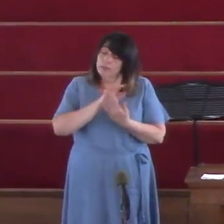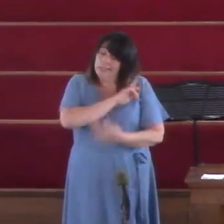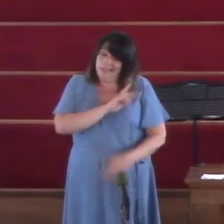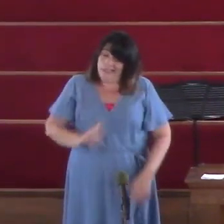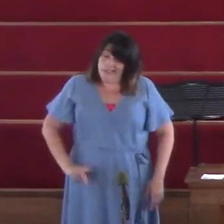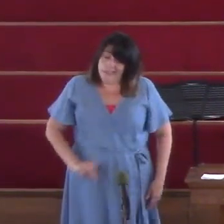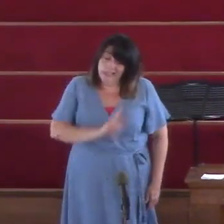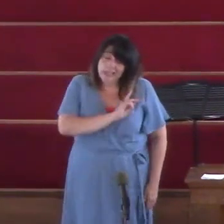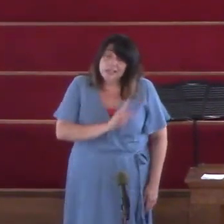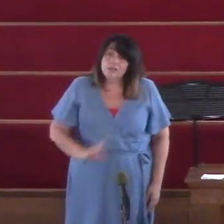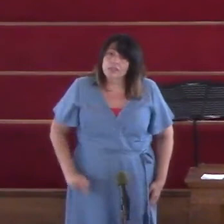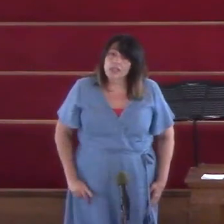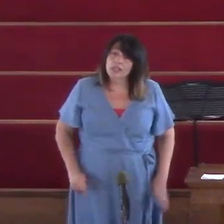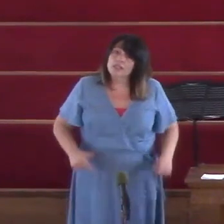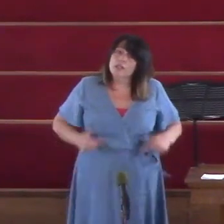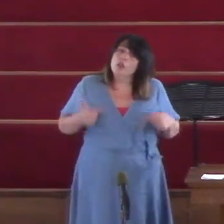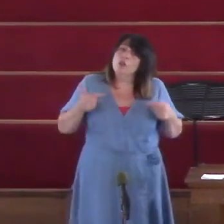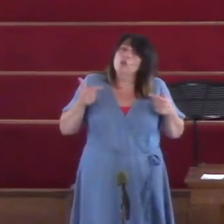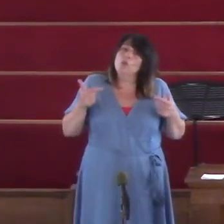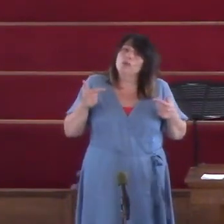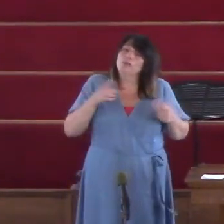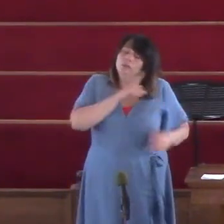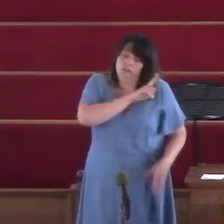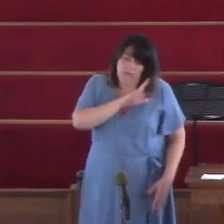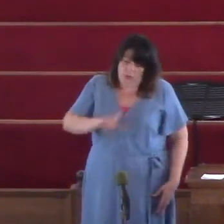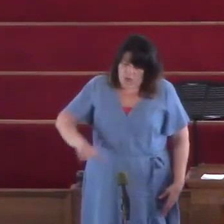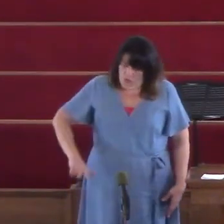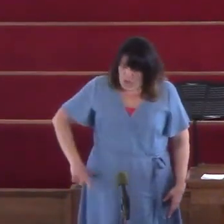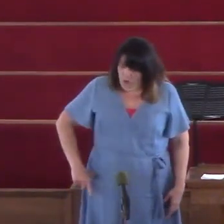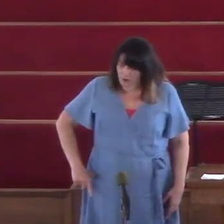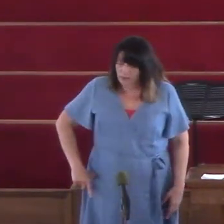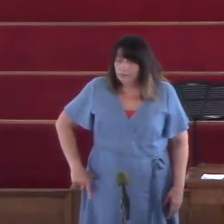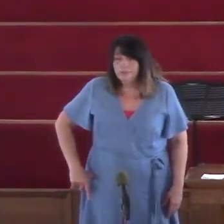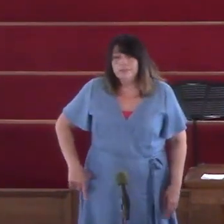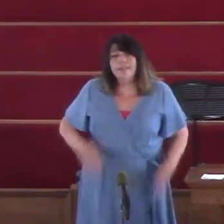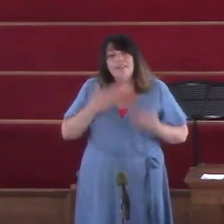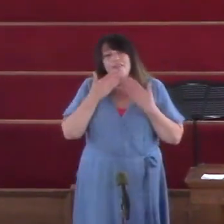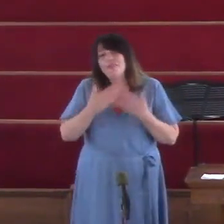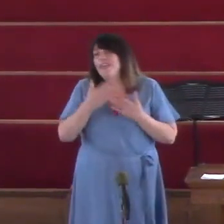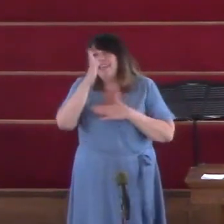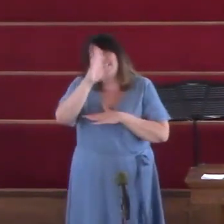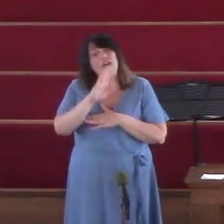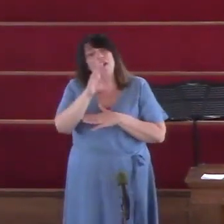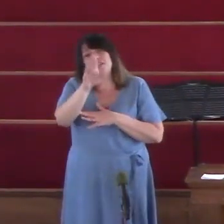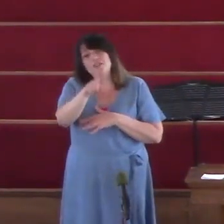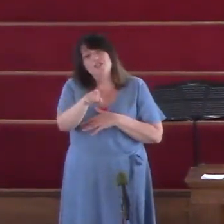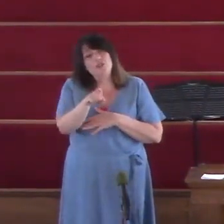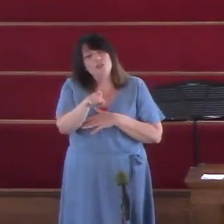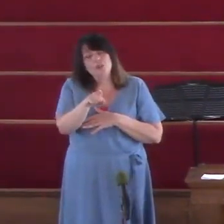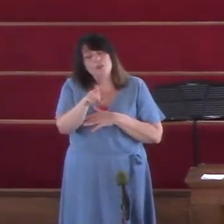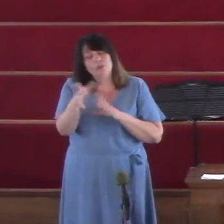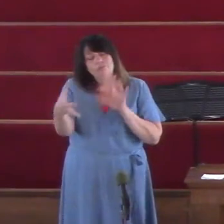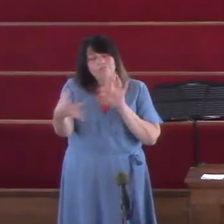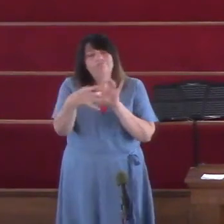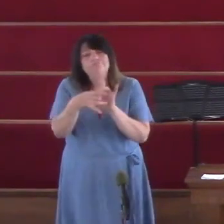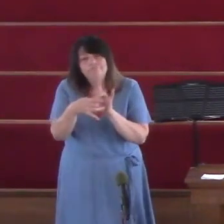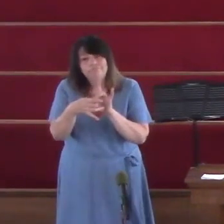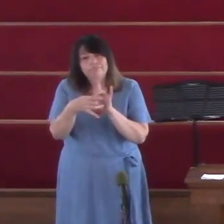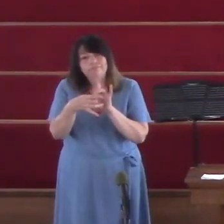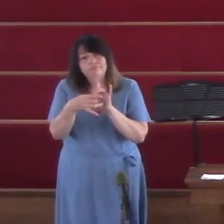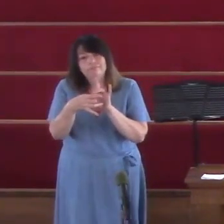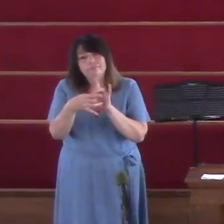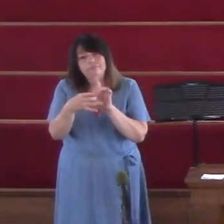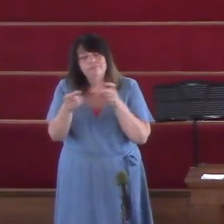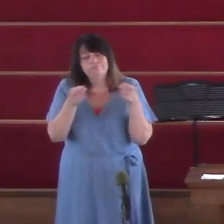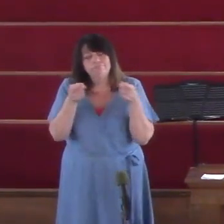Lords of your life, if you're not your own, thank God you belong to the Master, and he's got control. You walk